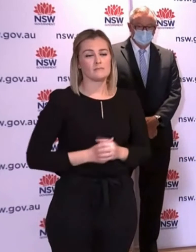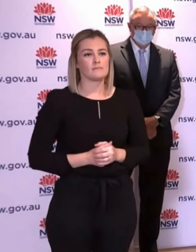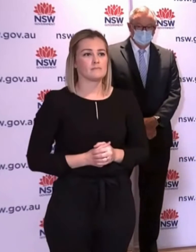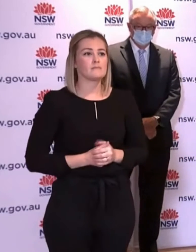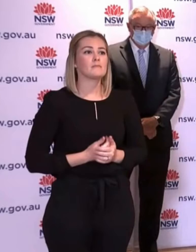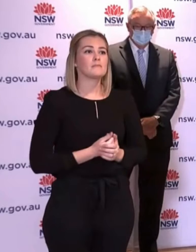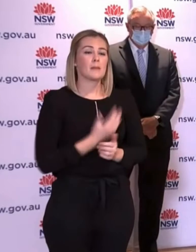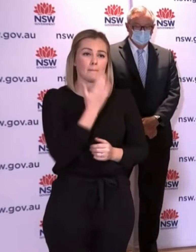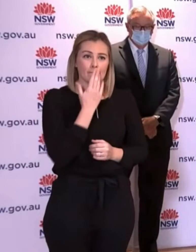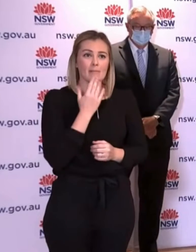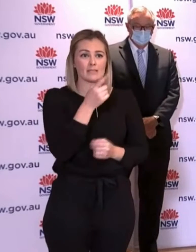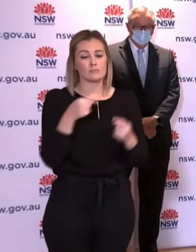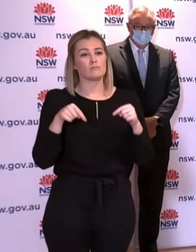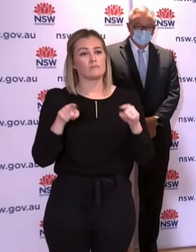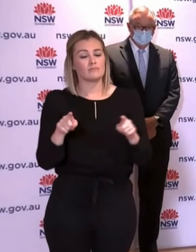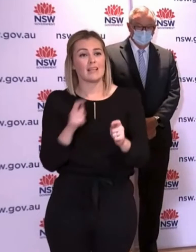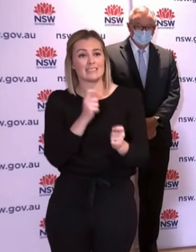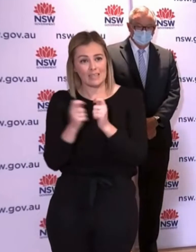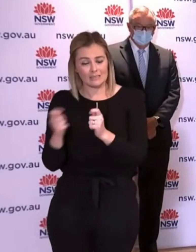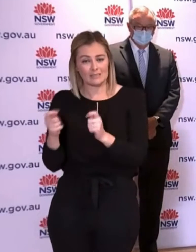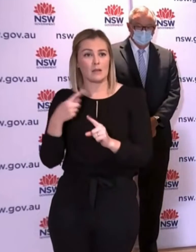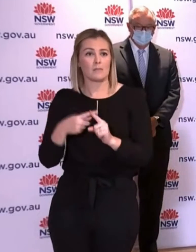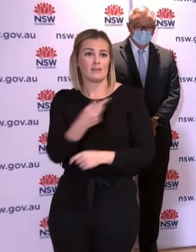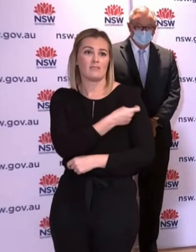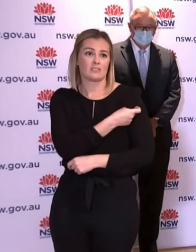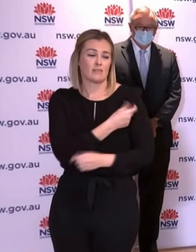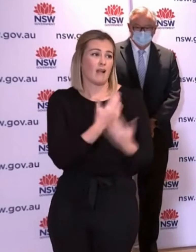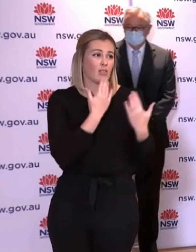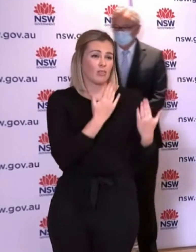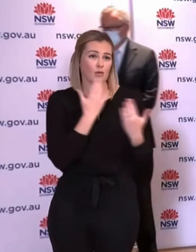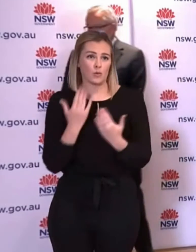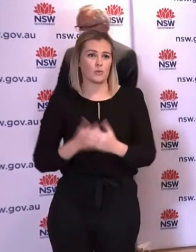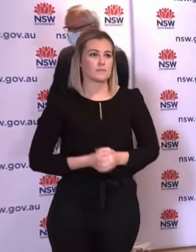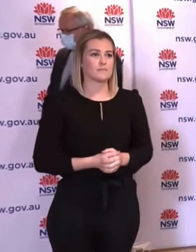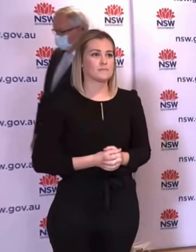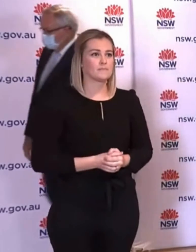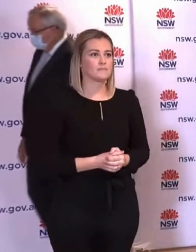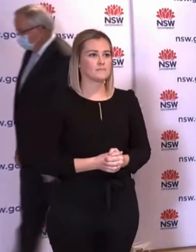get tested, get vaccinated, and thank you very much again.